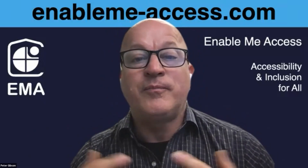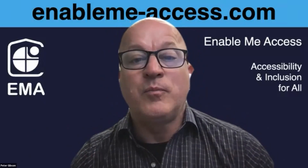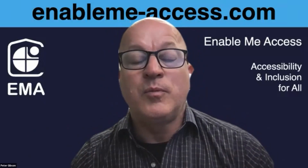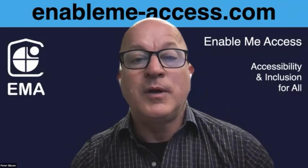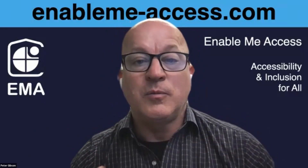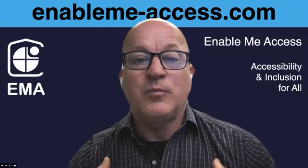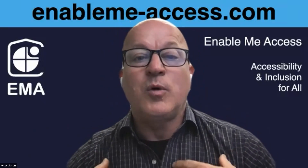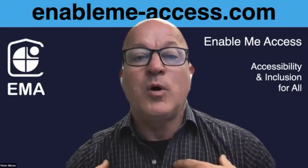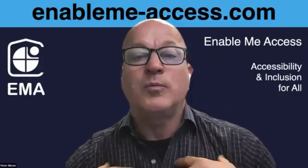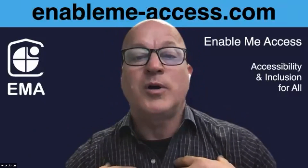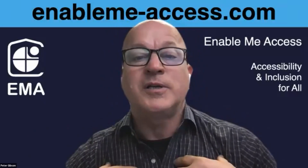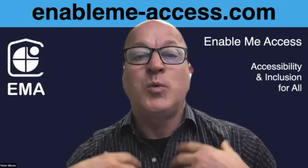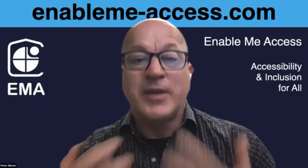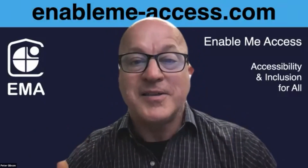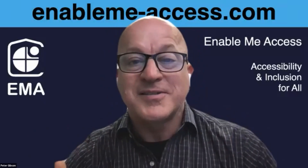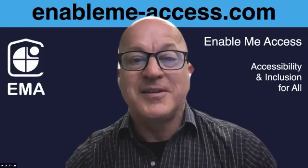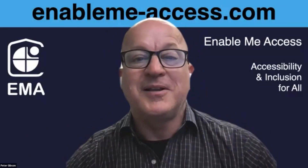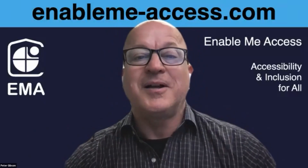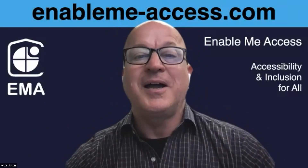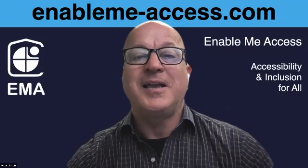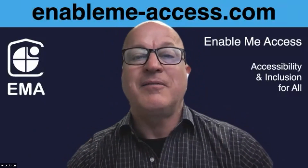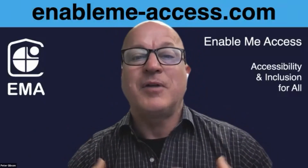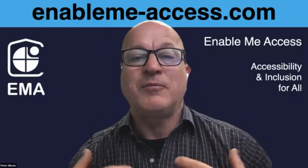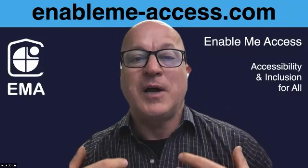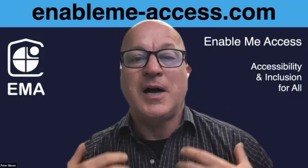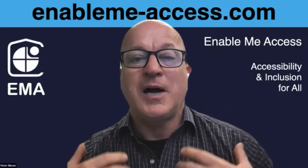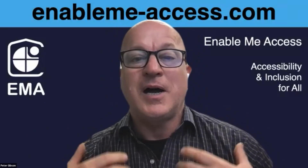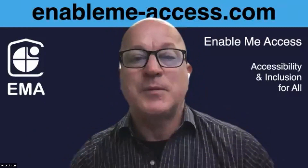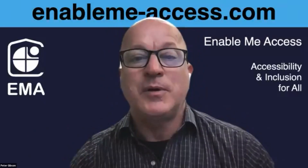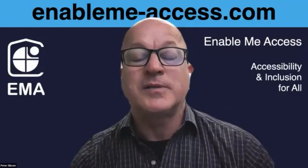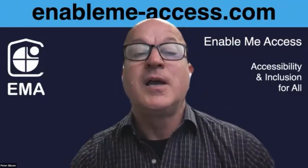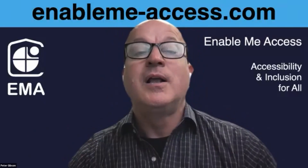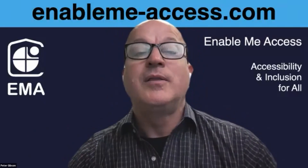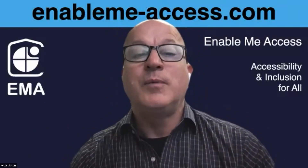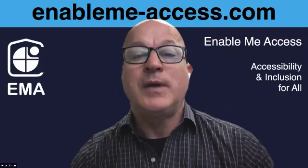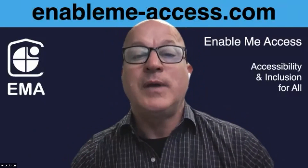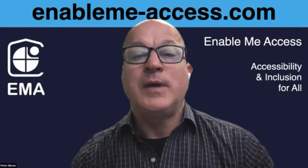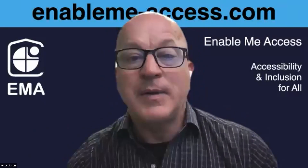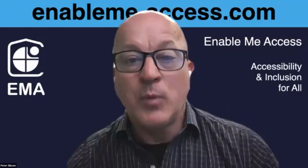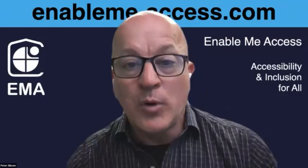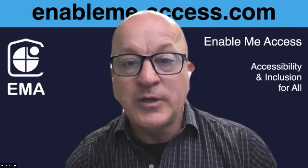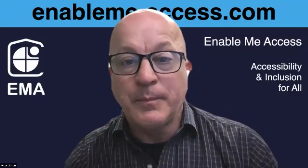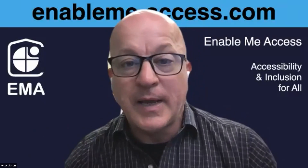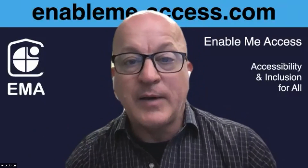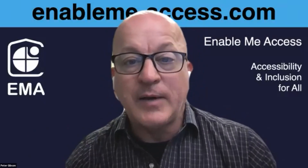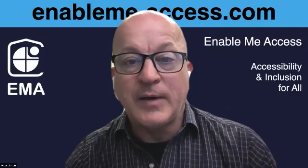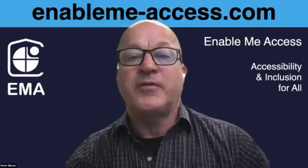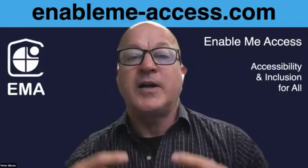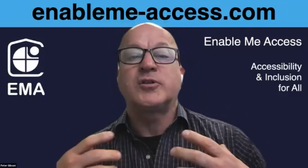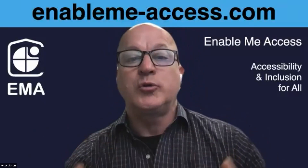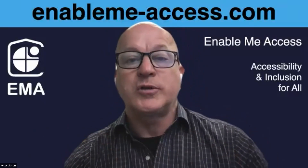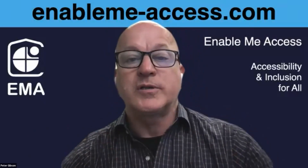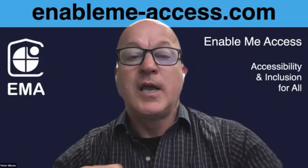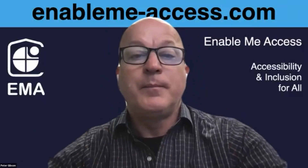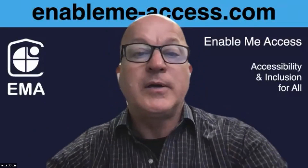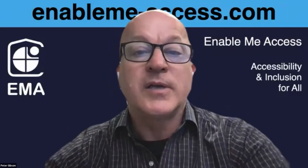we, what is with us. If we're asking them to be with us, then we have to do something more than complain. We have to